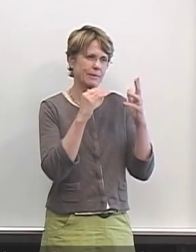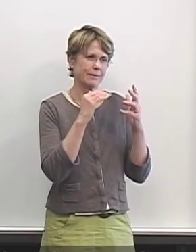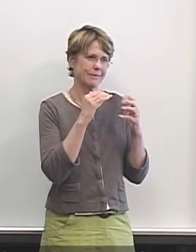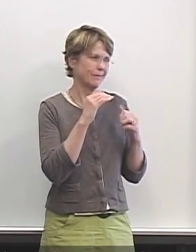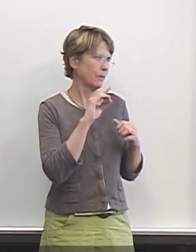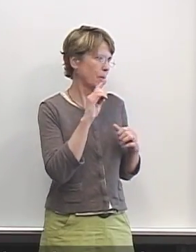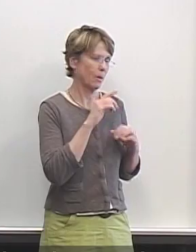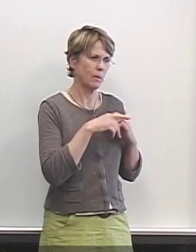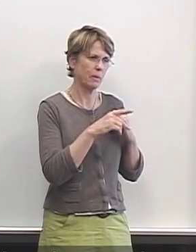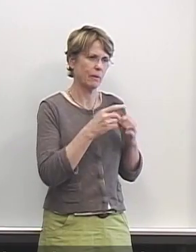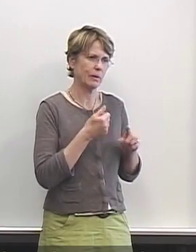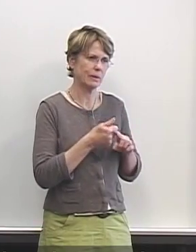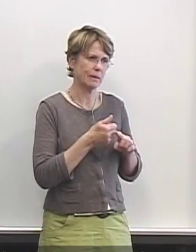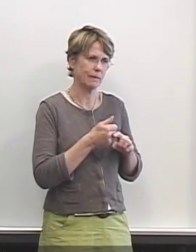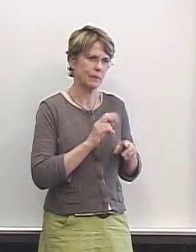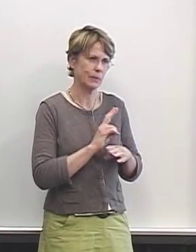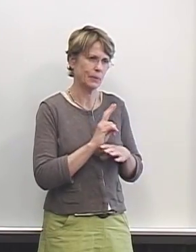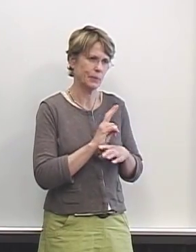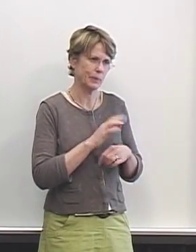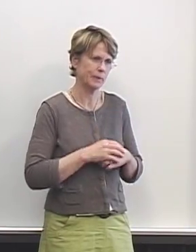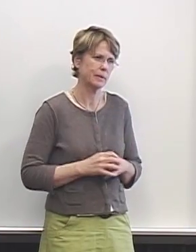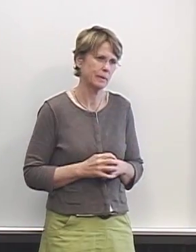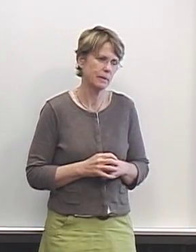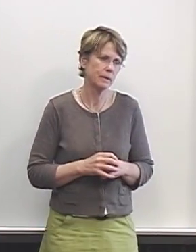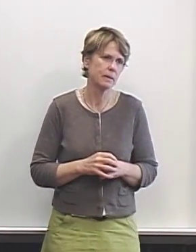these have been used.